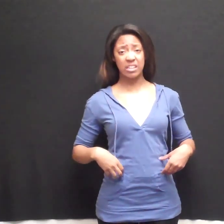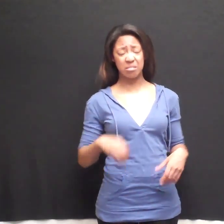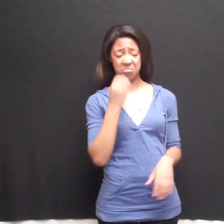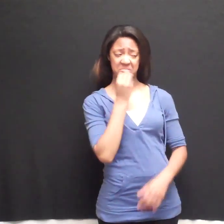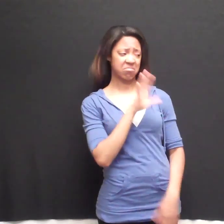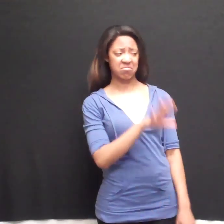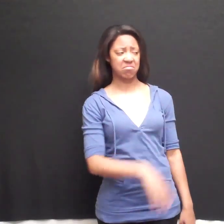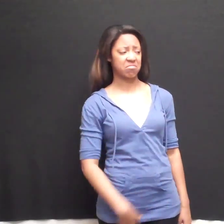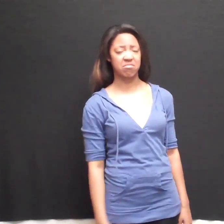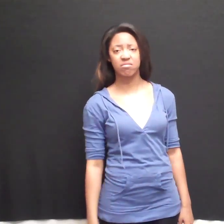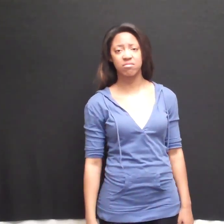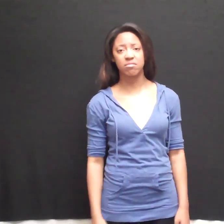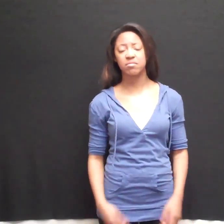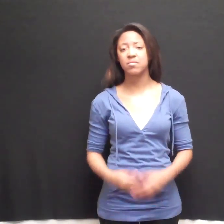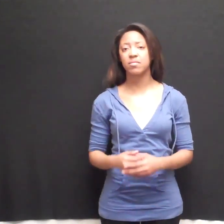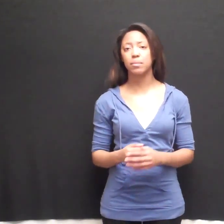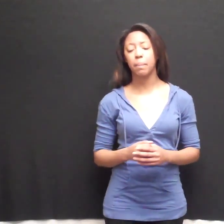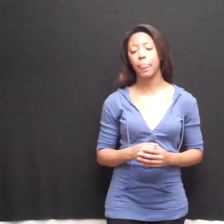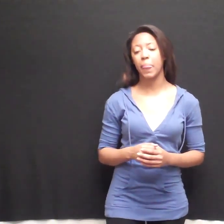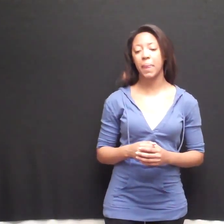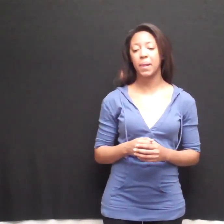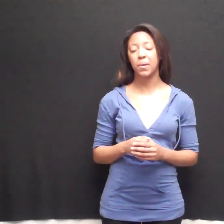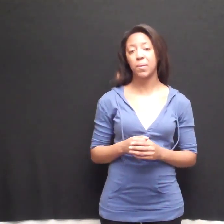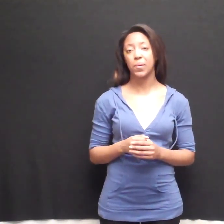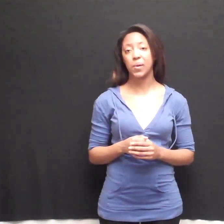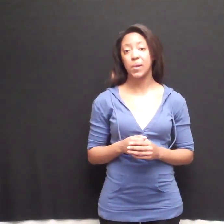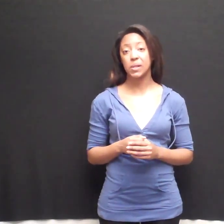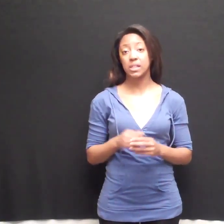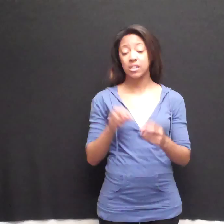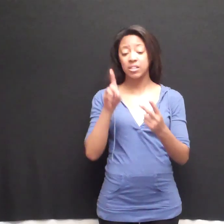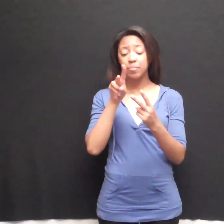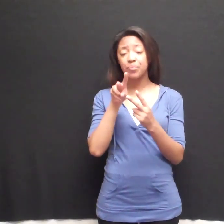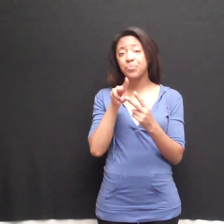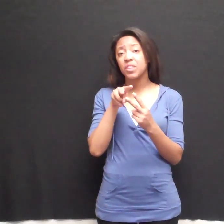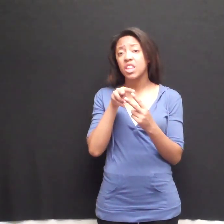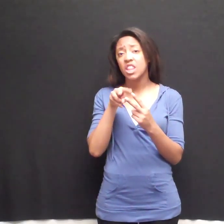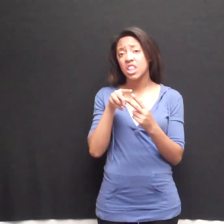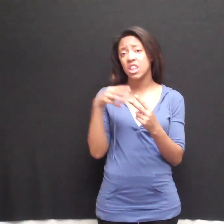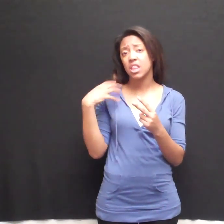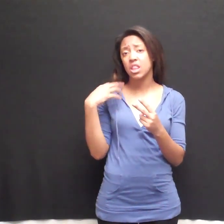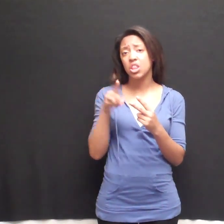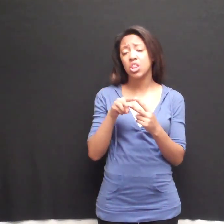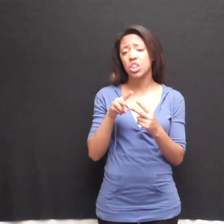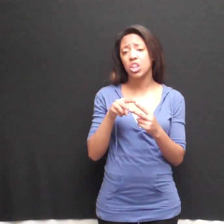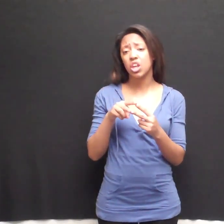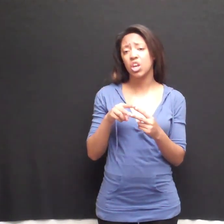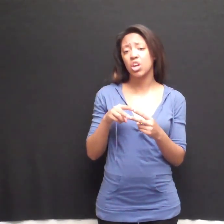No matter how much silk embroidery Harris added to their designs, the Triangle sales charts slowed down.